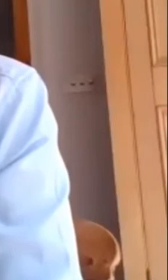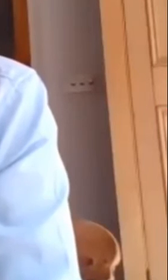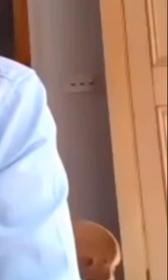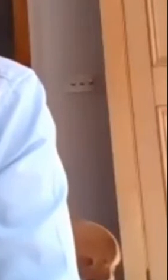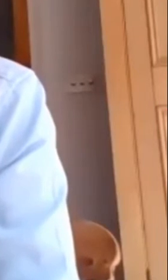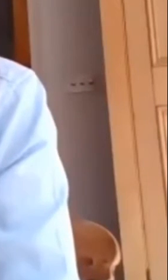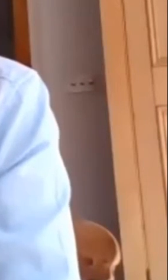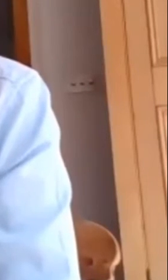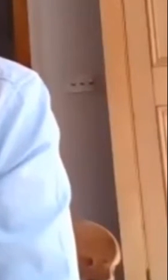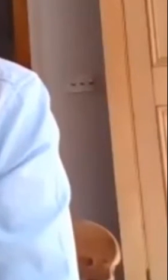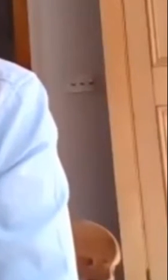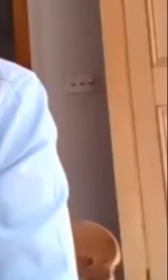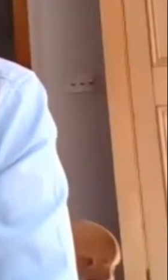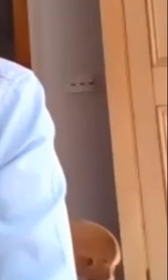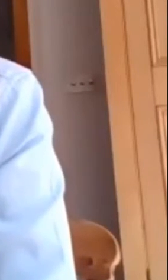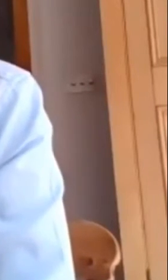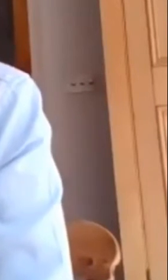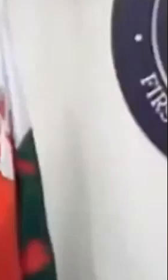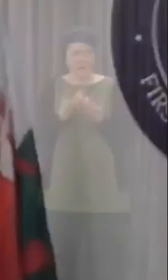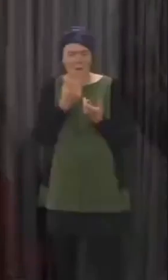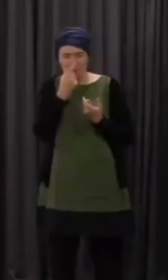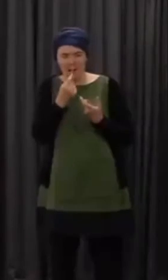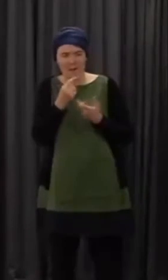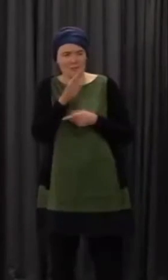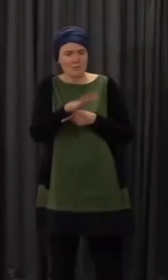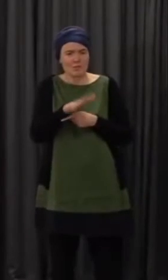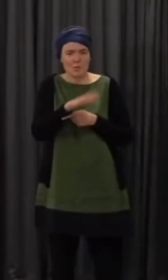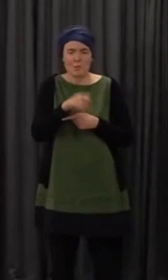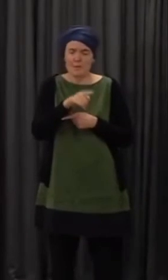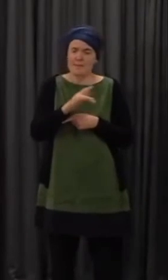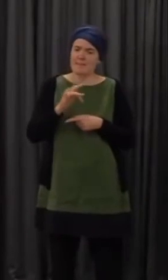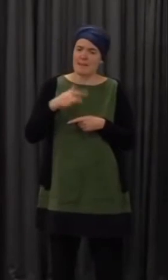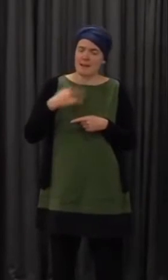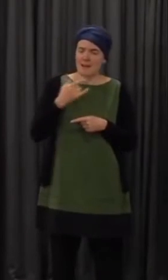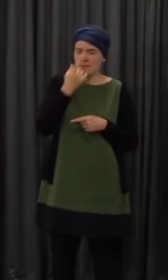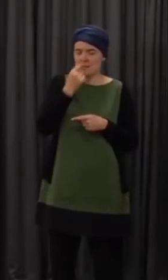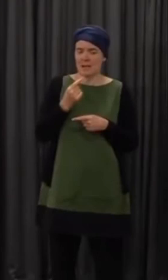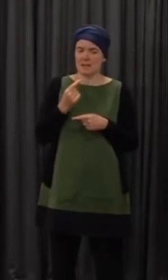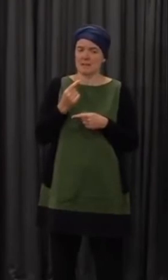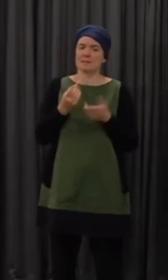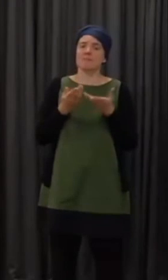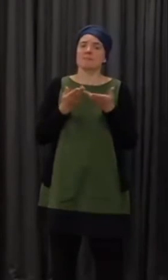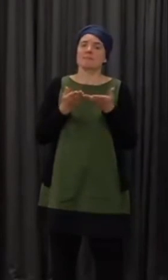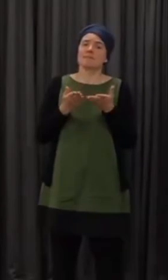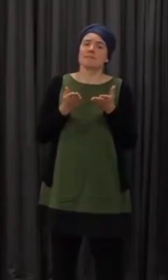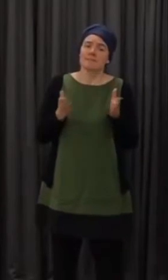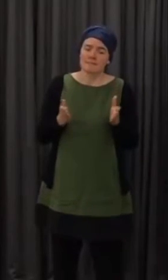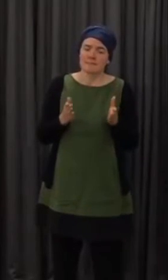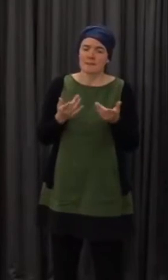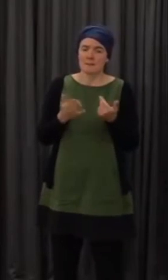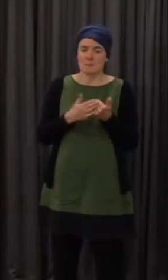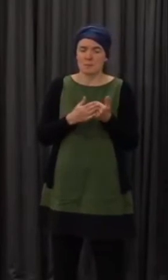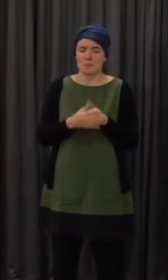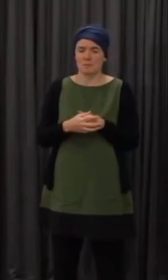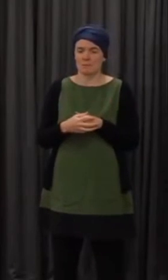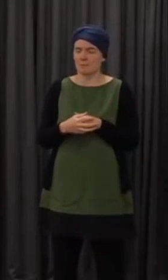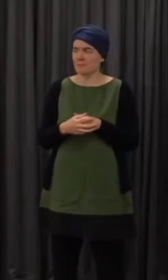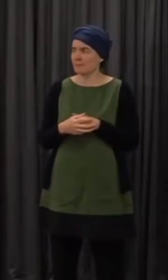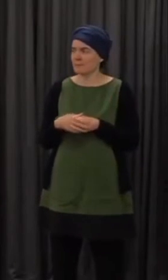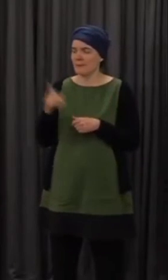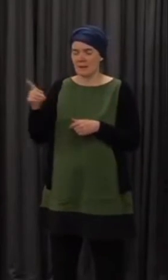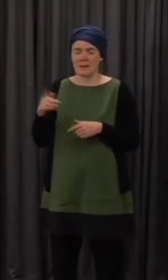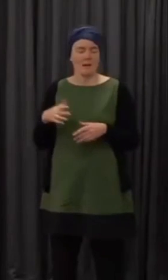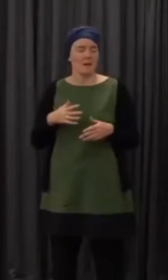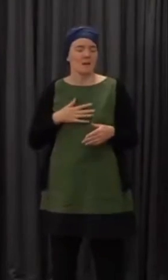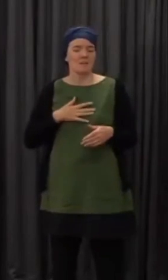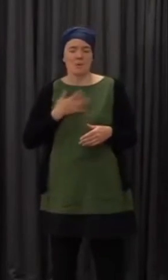lives opening up? Well, I don't want to offer people false optimism about how quickly people will begin